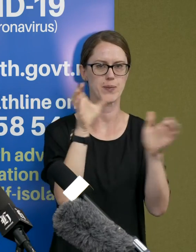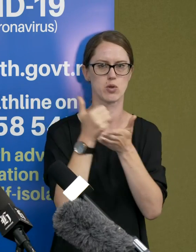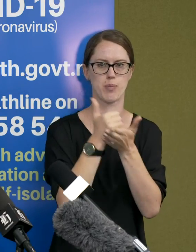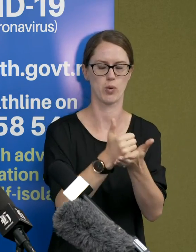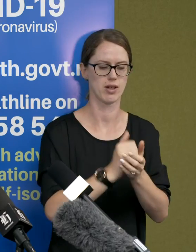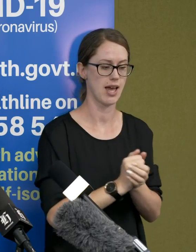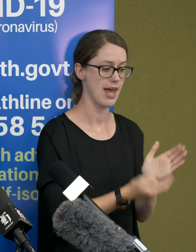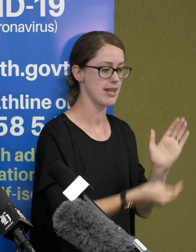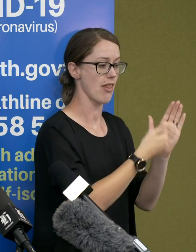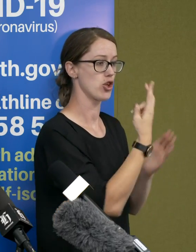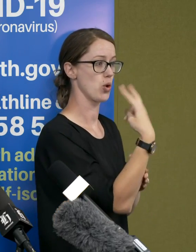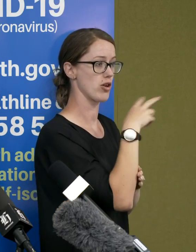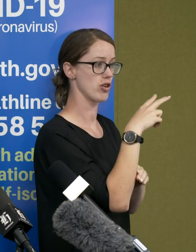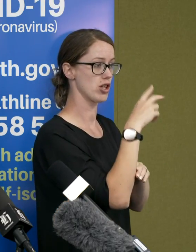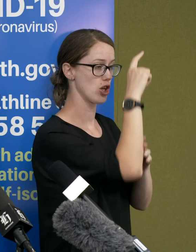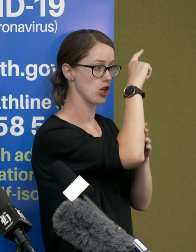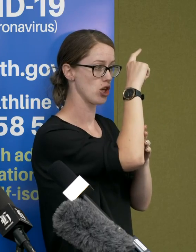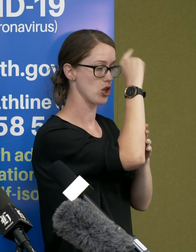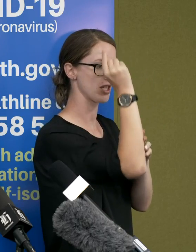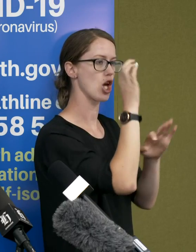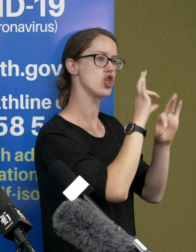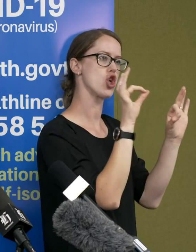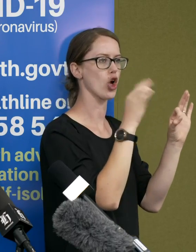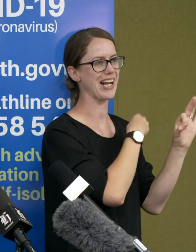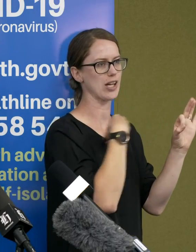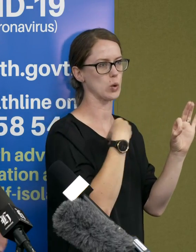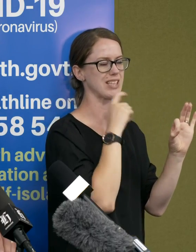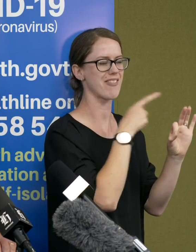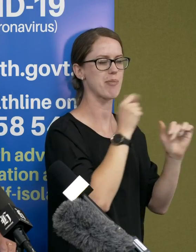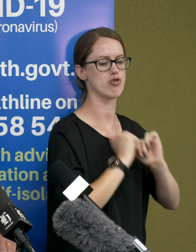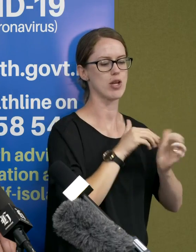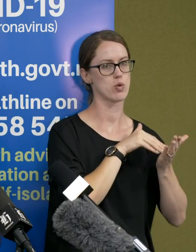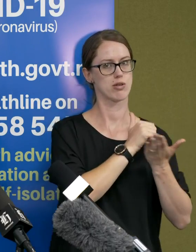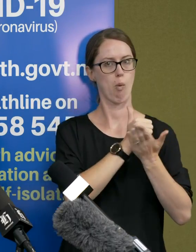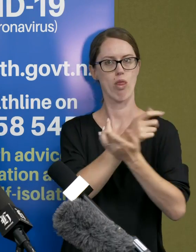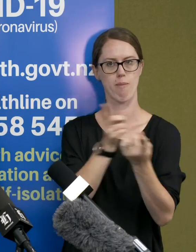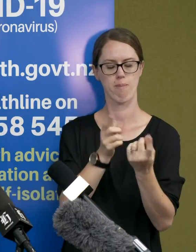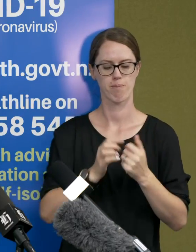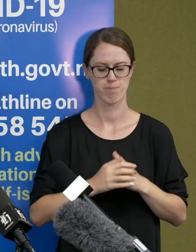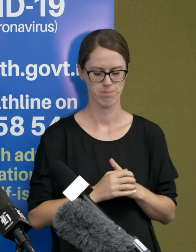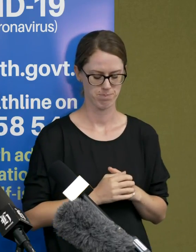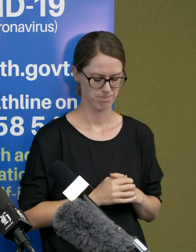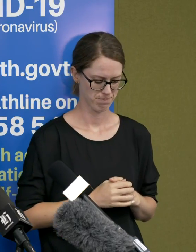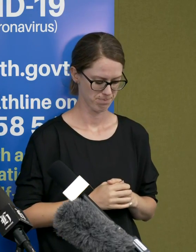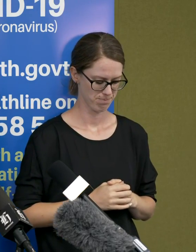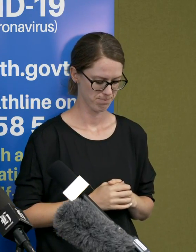another 200 non-clinical staff have been trained to help with Healthline. So the staff there are doing